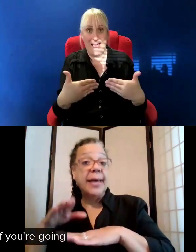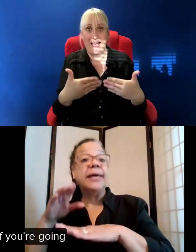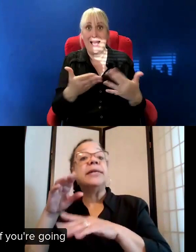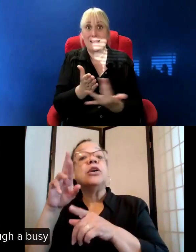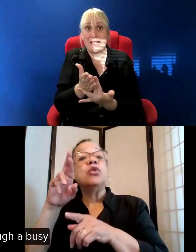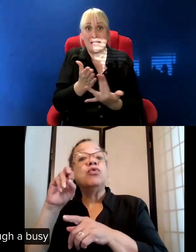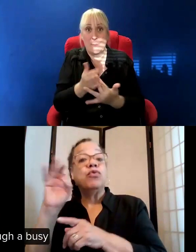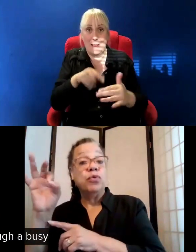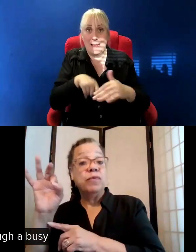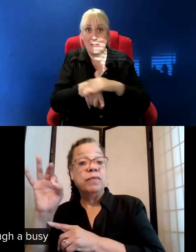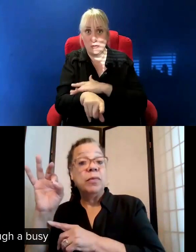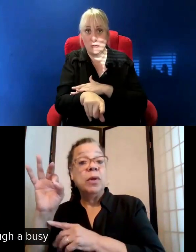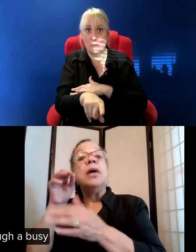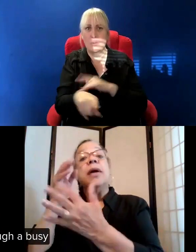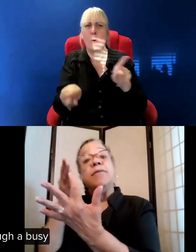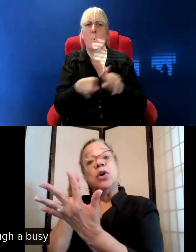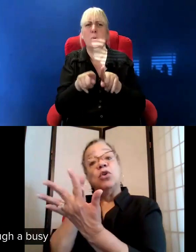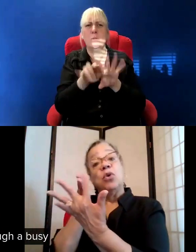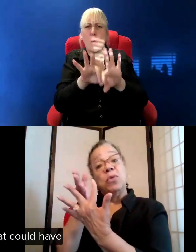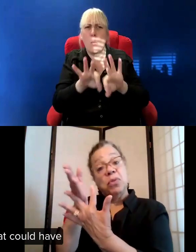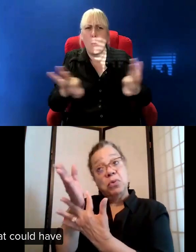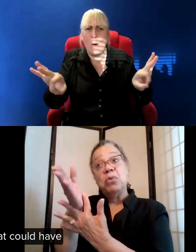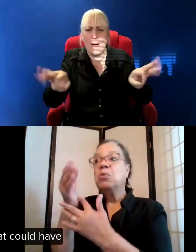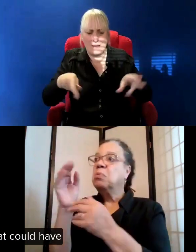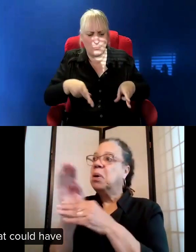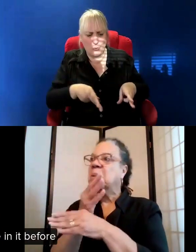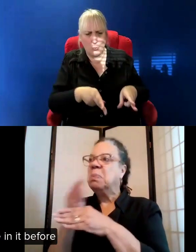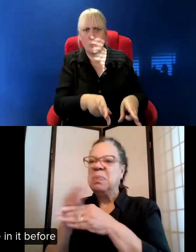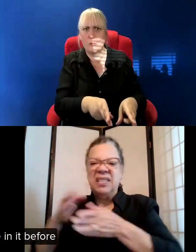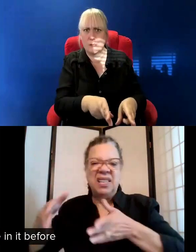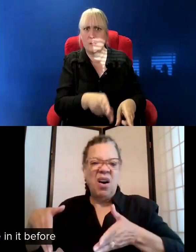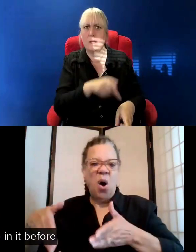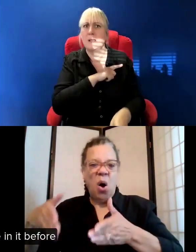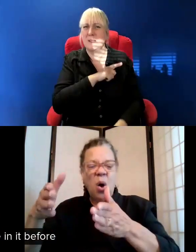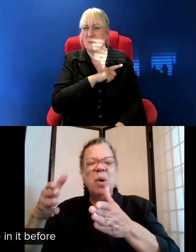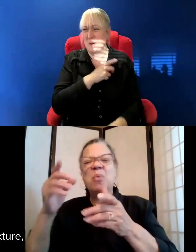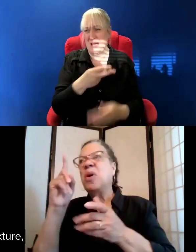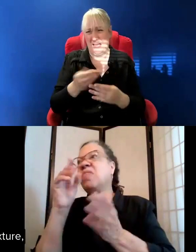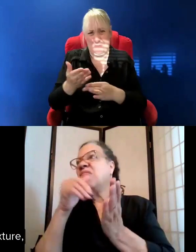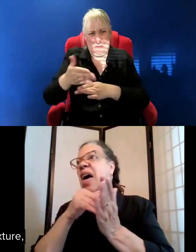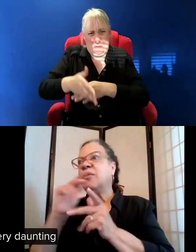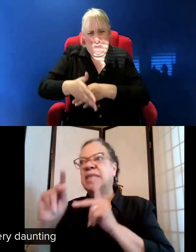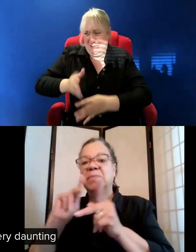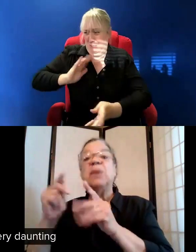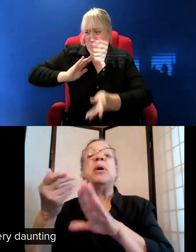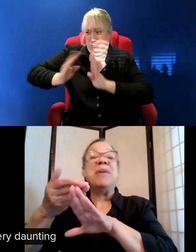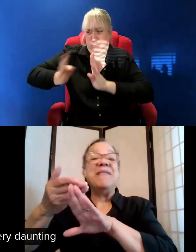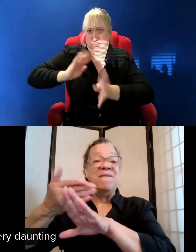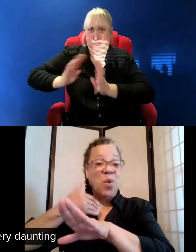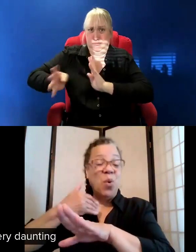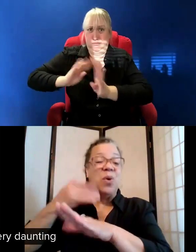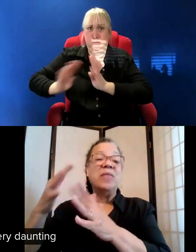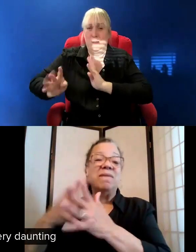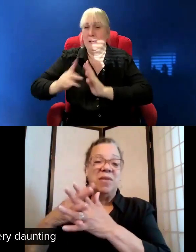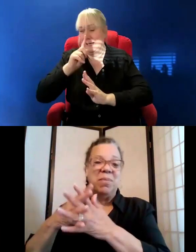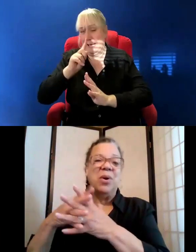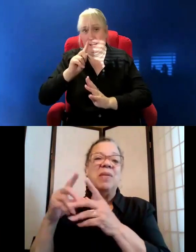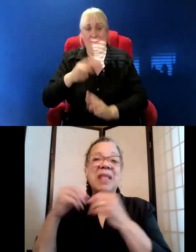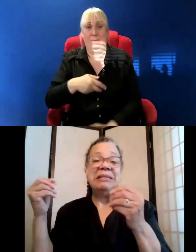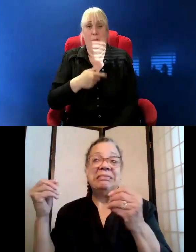also if you're going to go through a busy concourse that could have 1,000 people in it before the fixture, that's also very